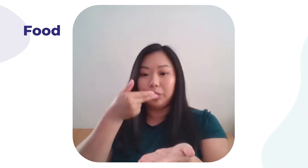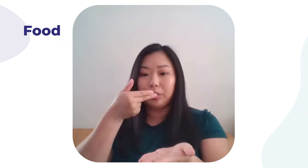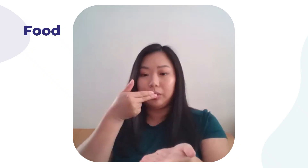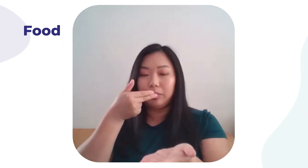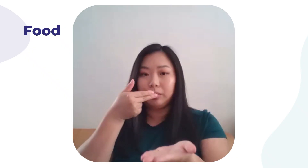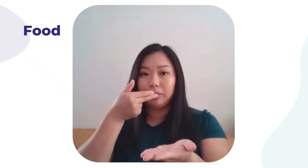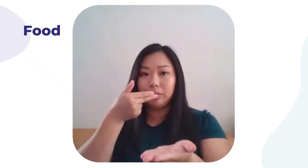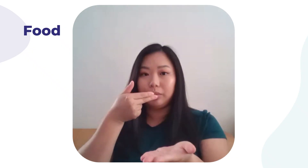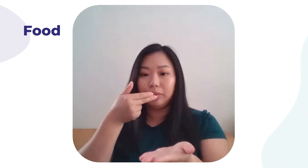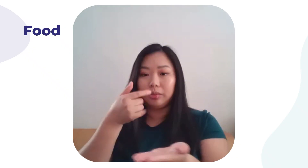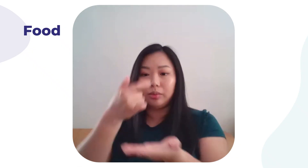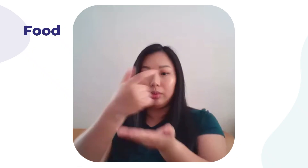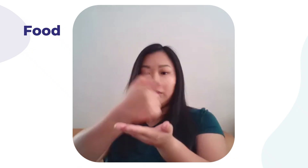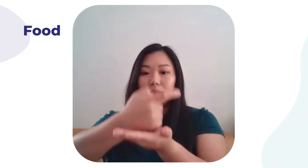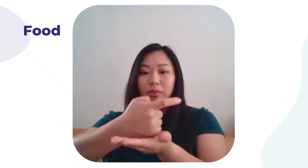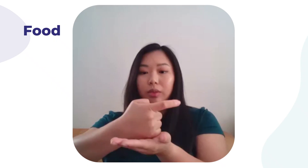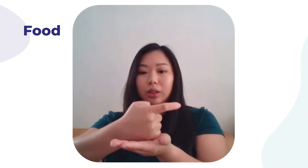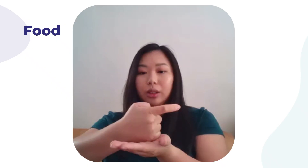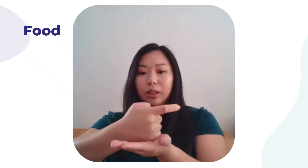Spoon.